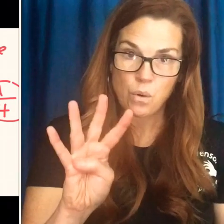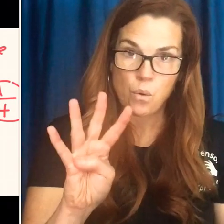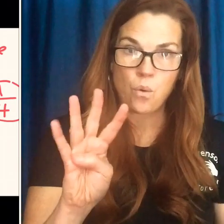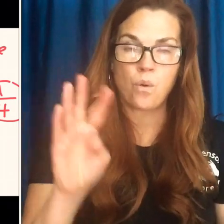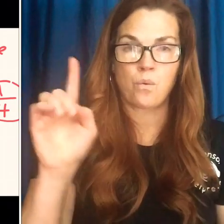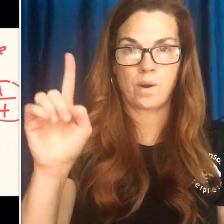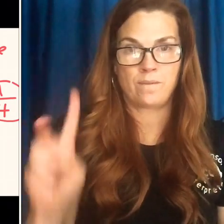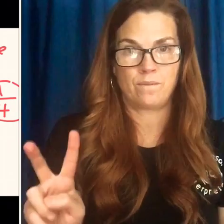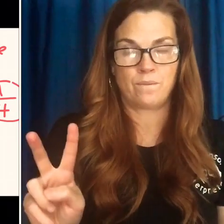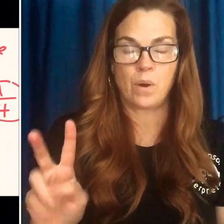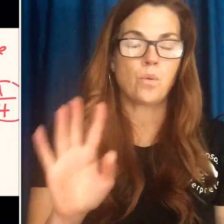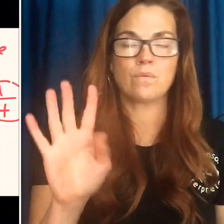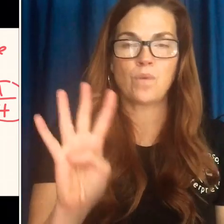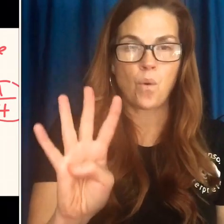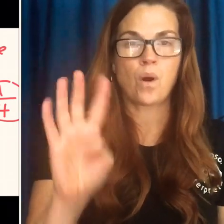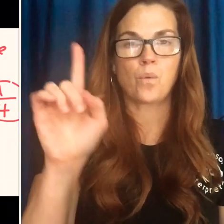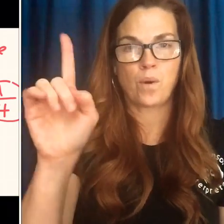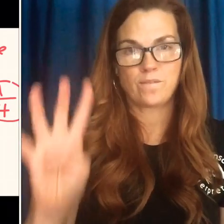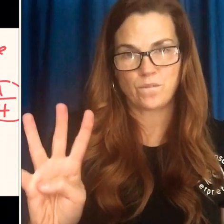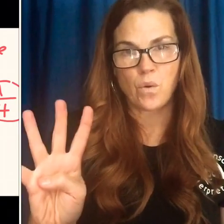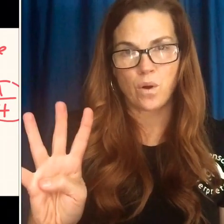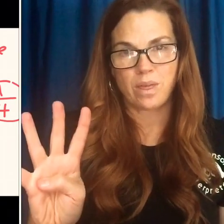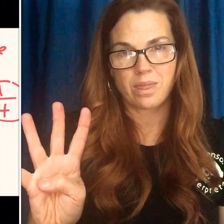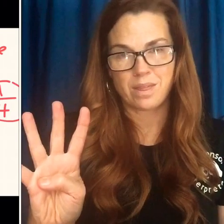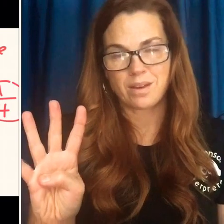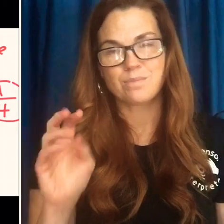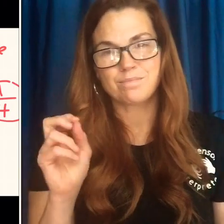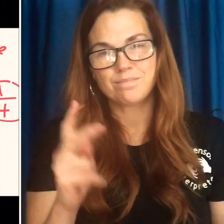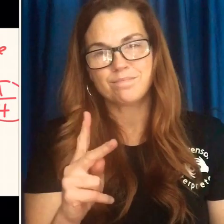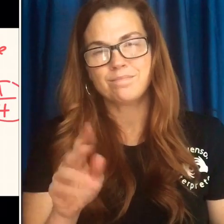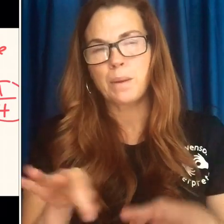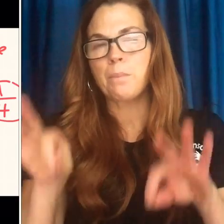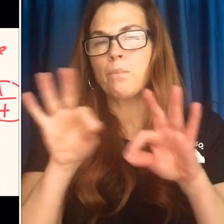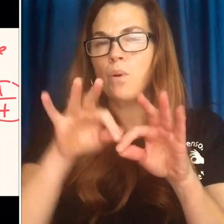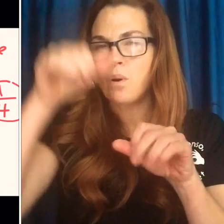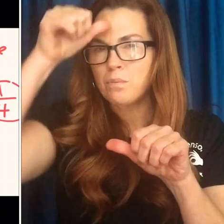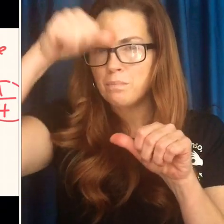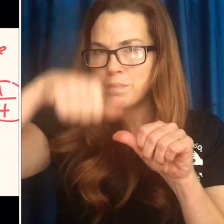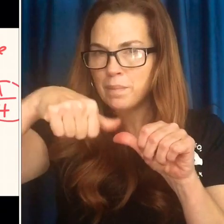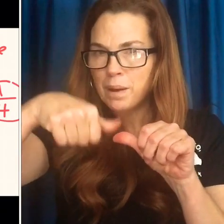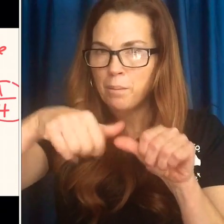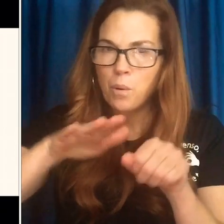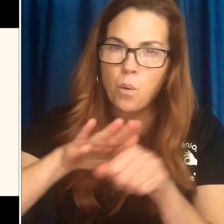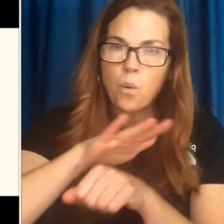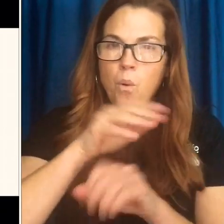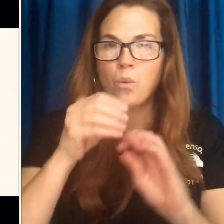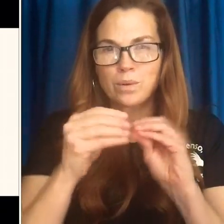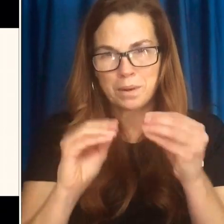1/4. 4 1/4. Very important to remember that.